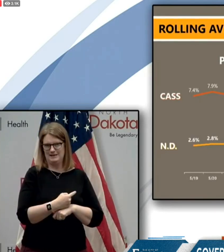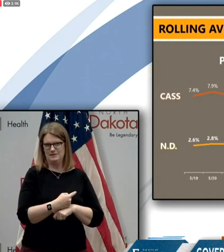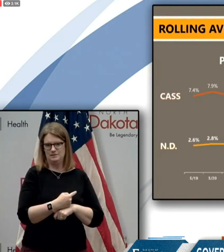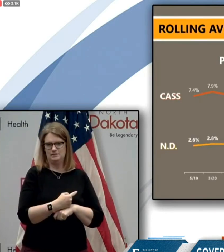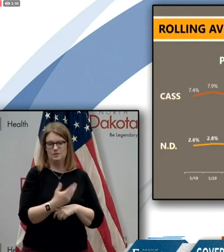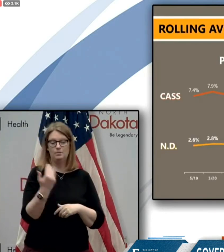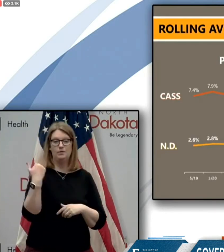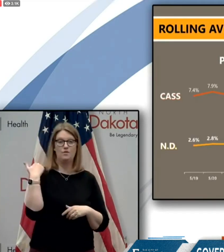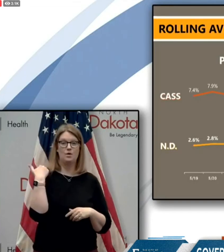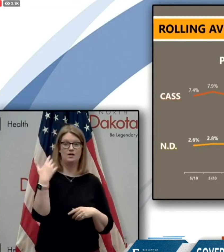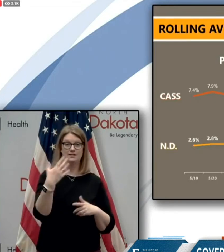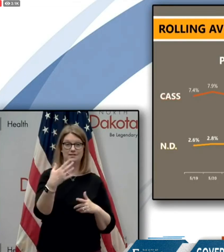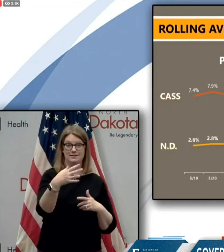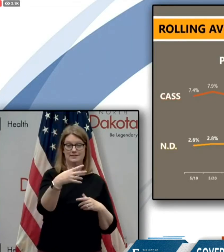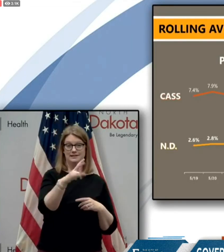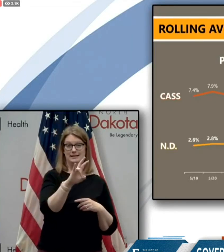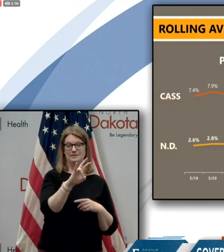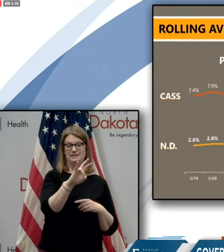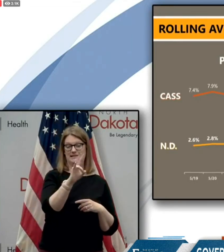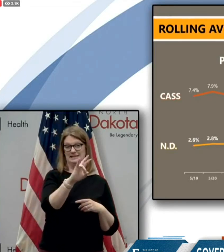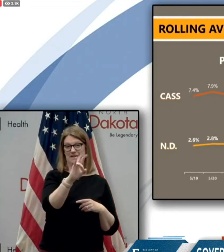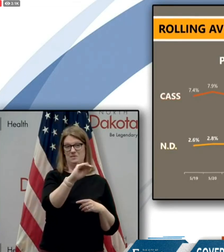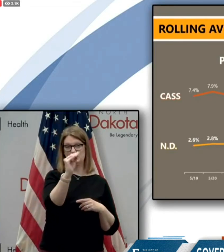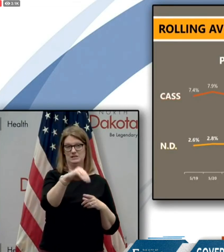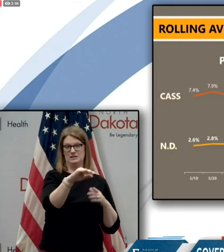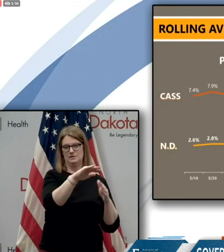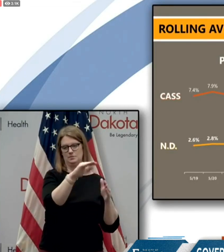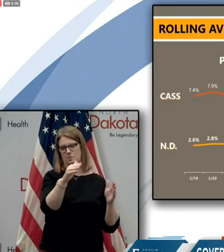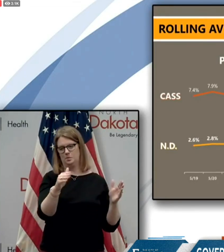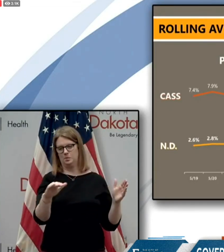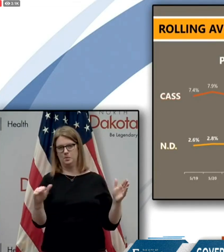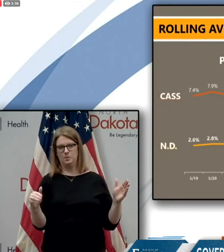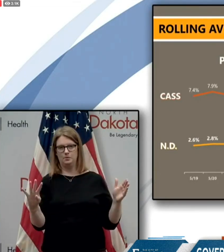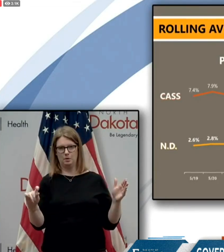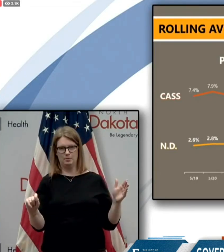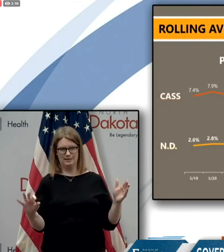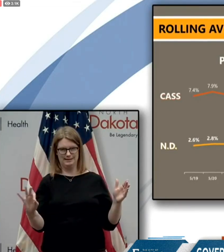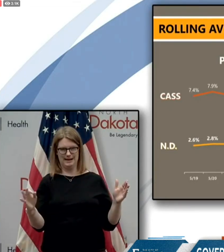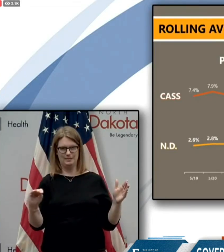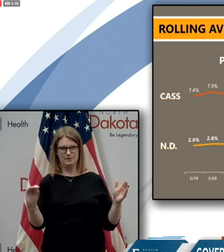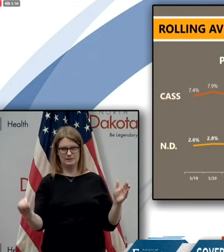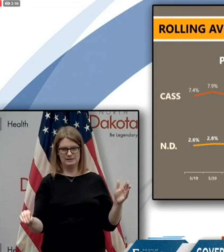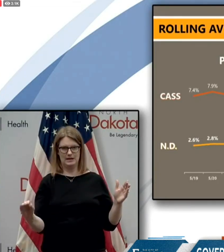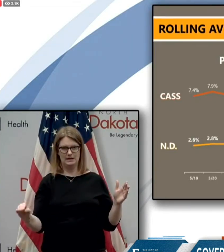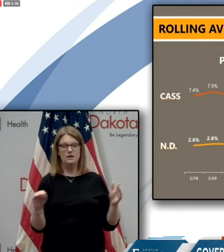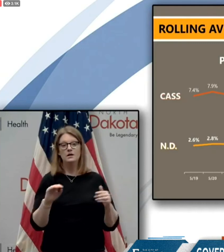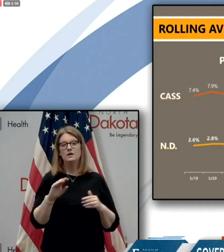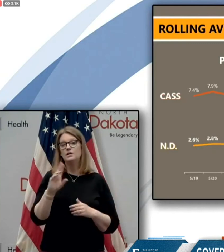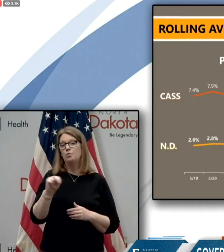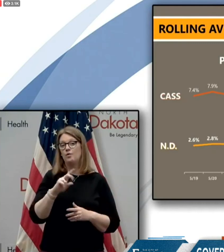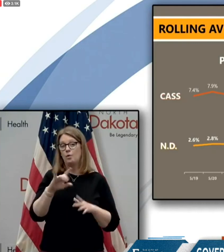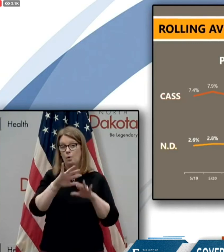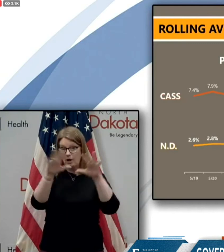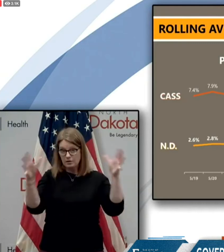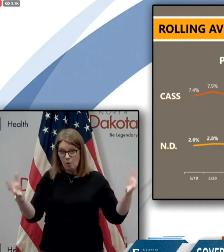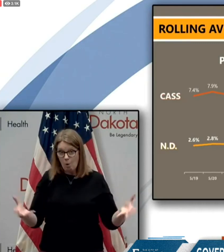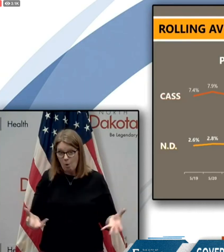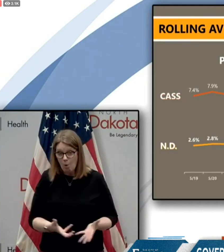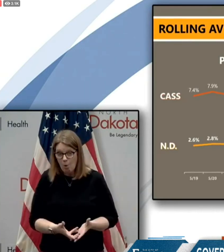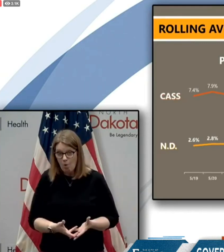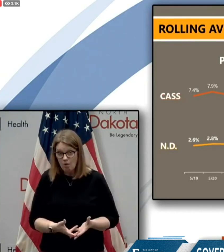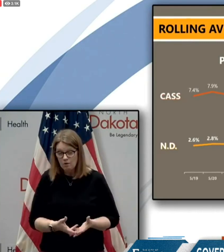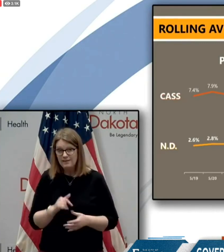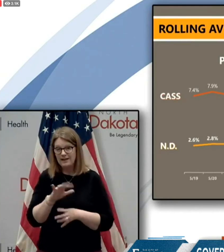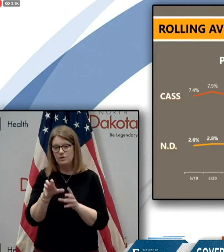high of over, in the 7s down to 4.9%. North Dakota as a whole, including all of those Cass